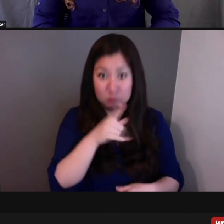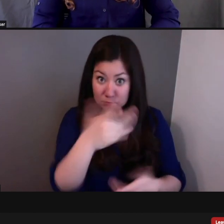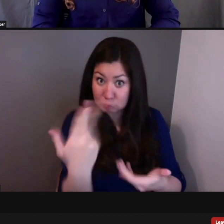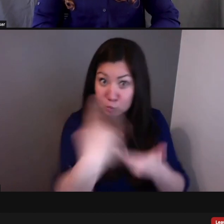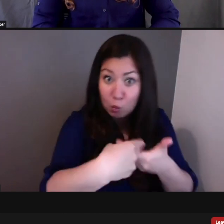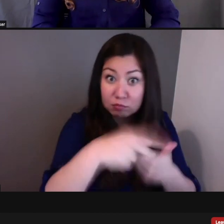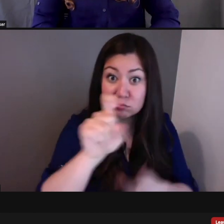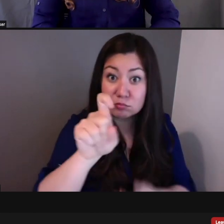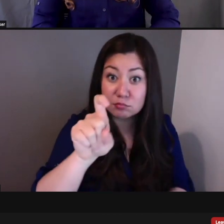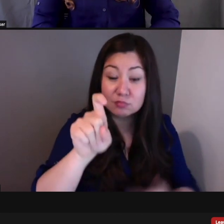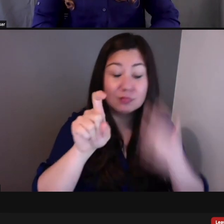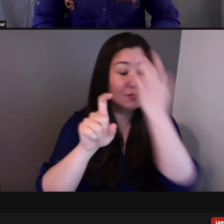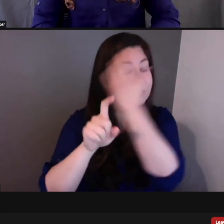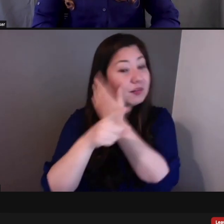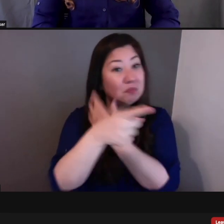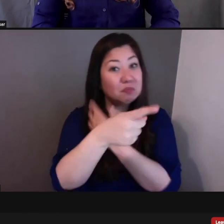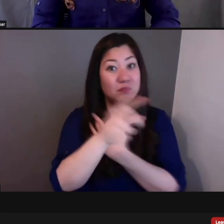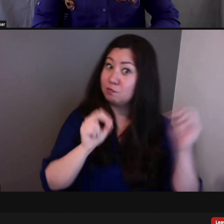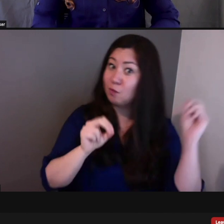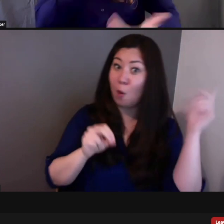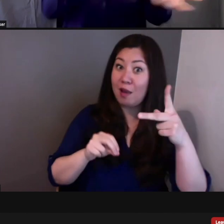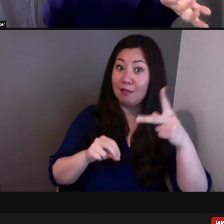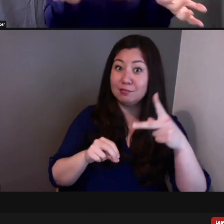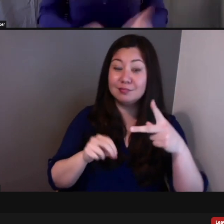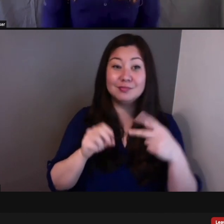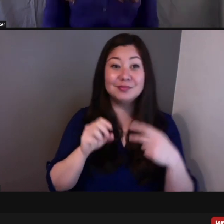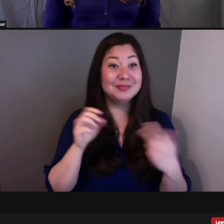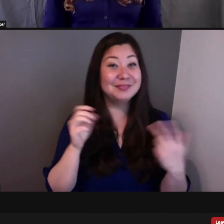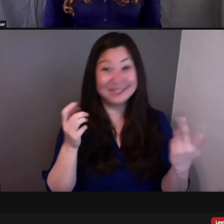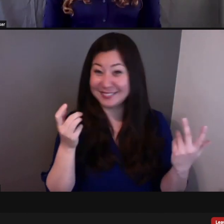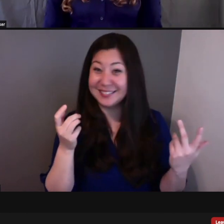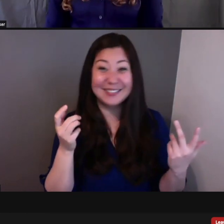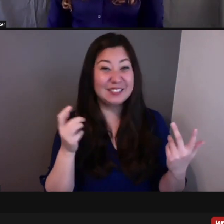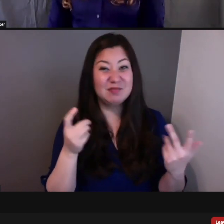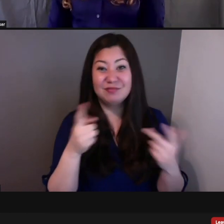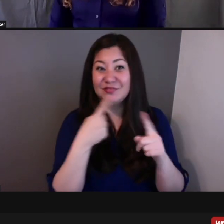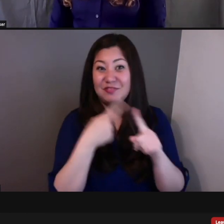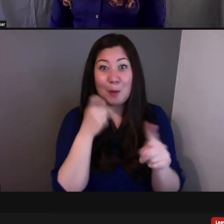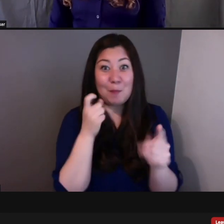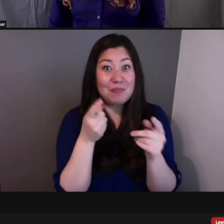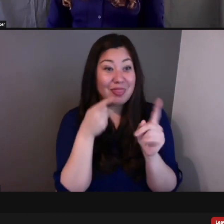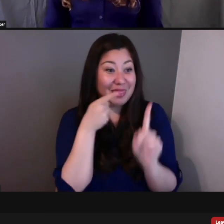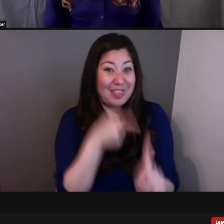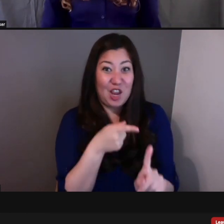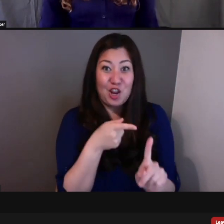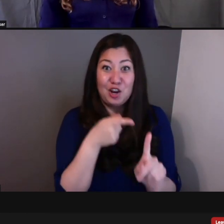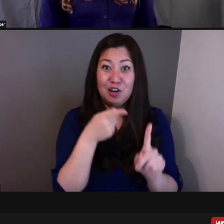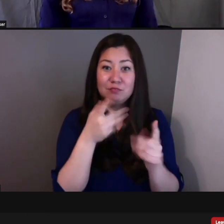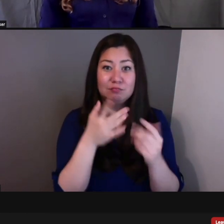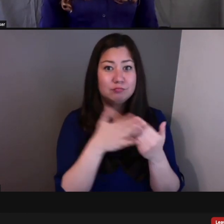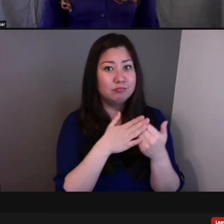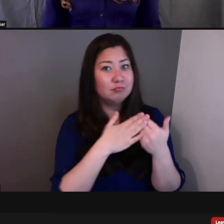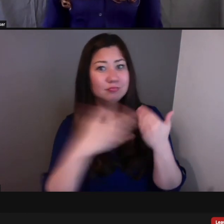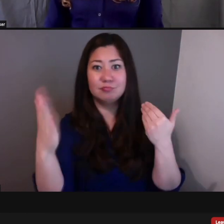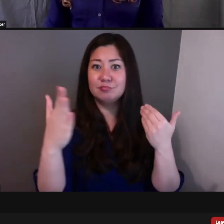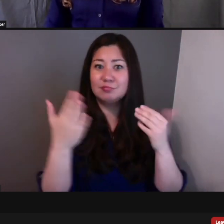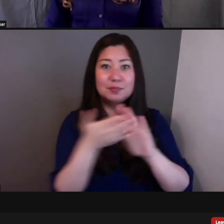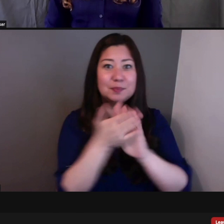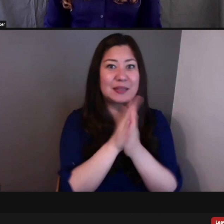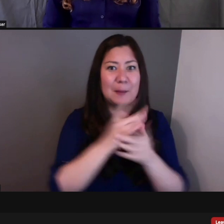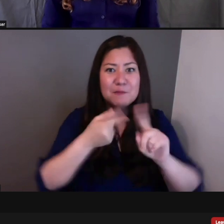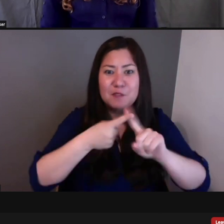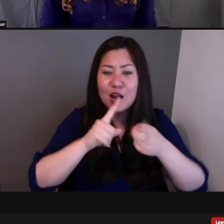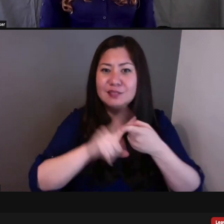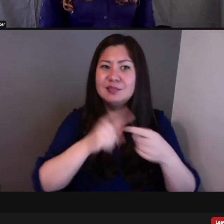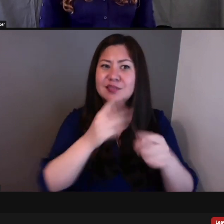our research, what happened was just one day as we were getting near the end of our senior year, we had plans to go to